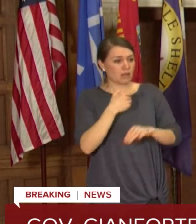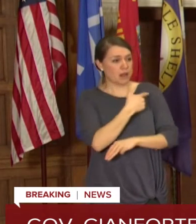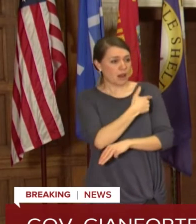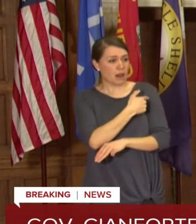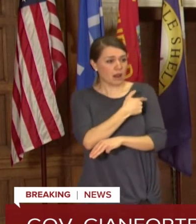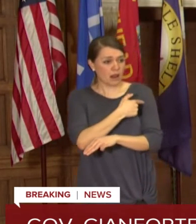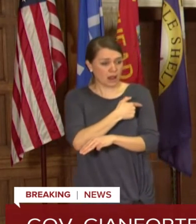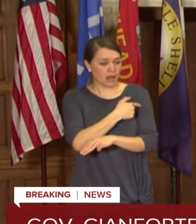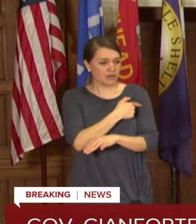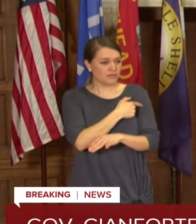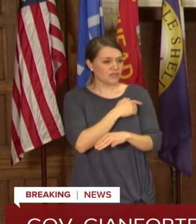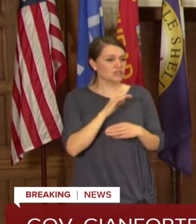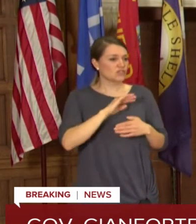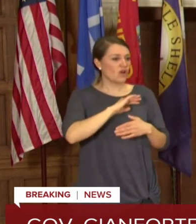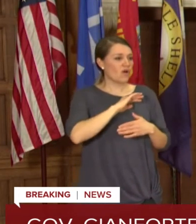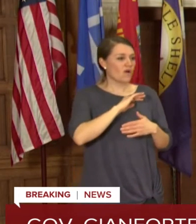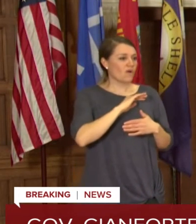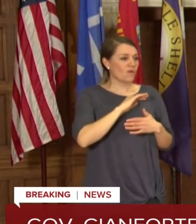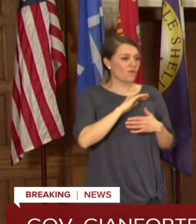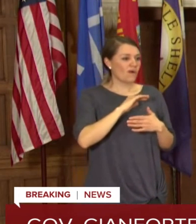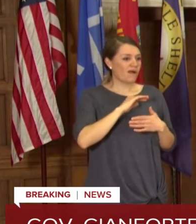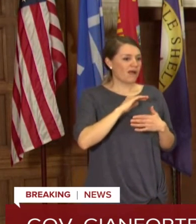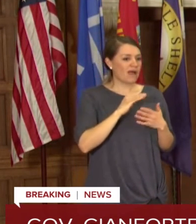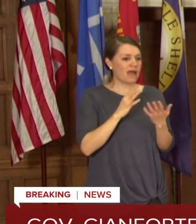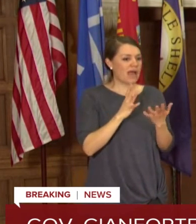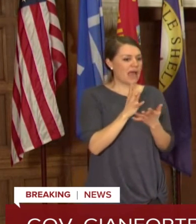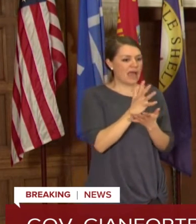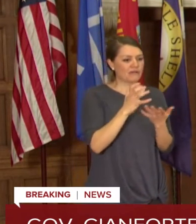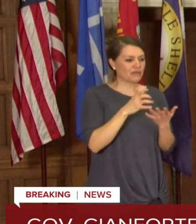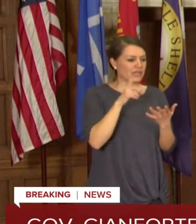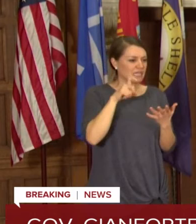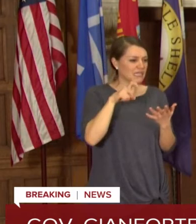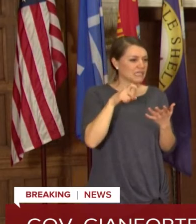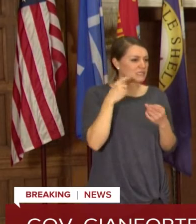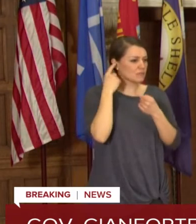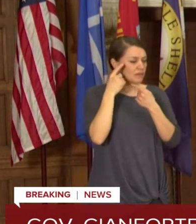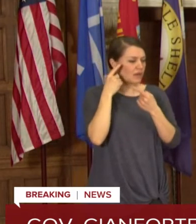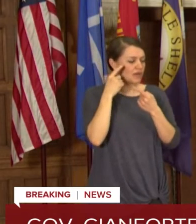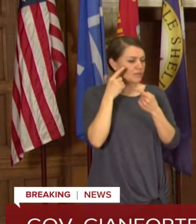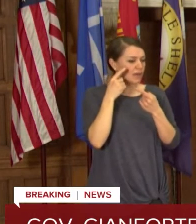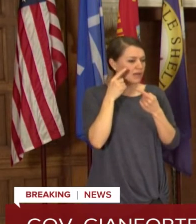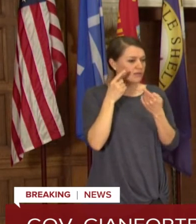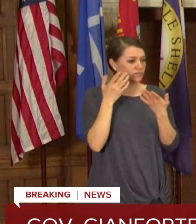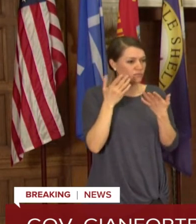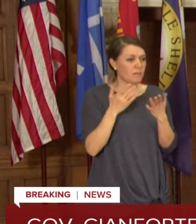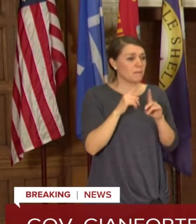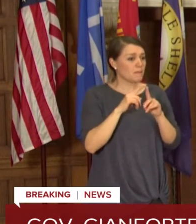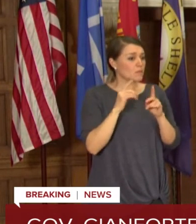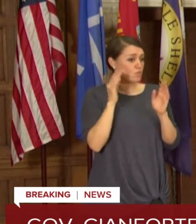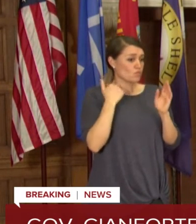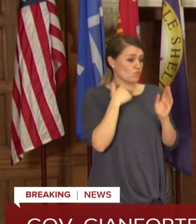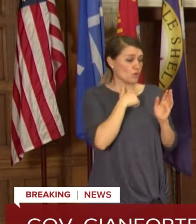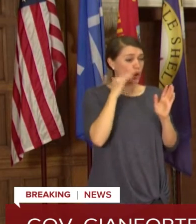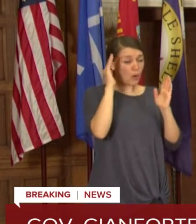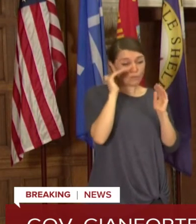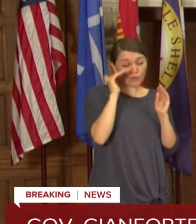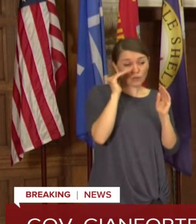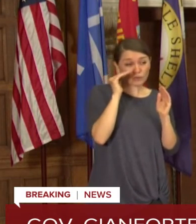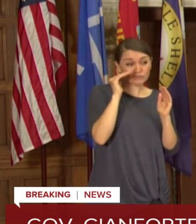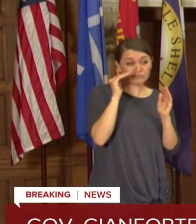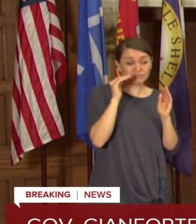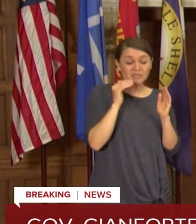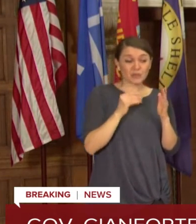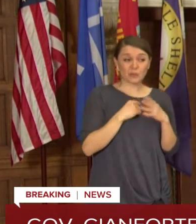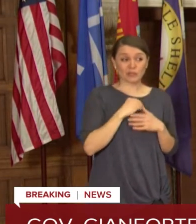all of those will go towards whether or not we can get there or not. But as Governor Gianforte said, we're hopeful and very,